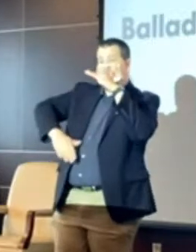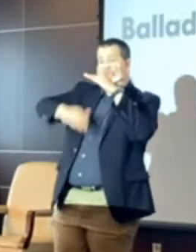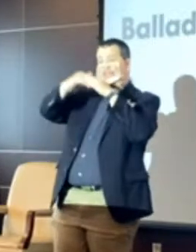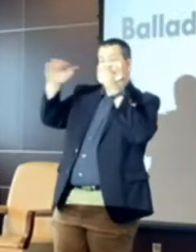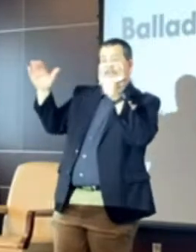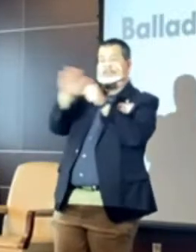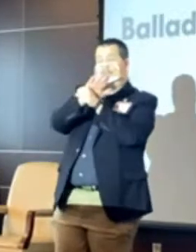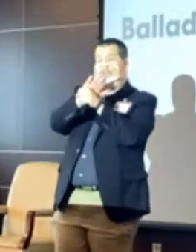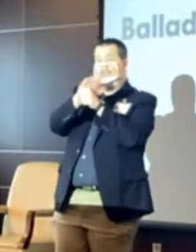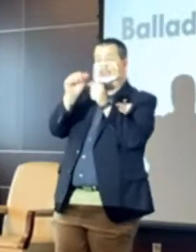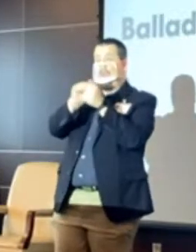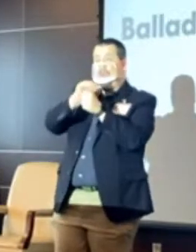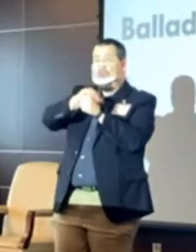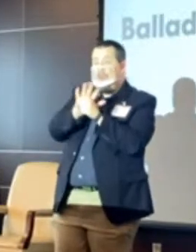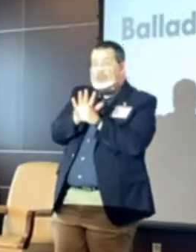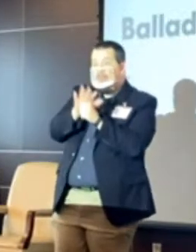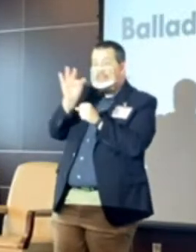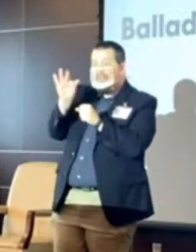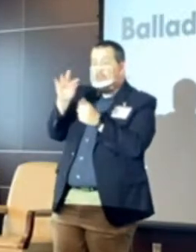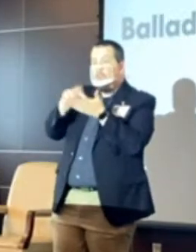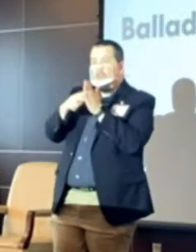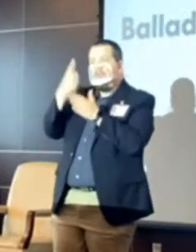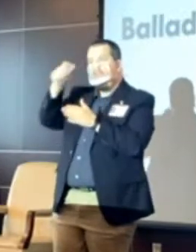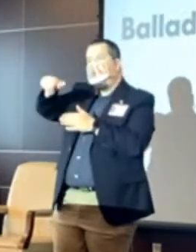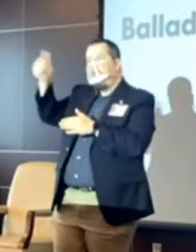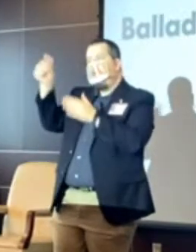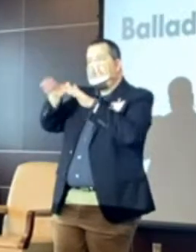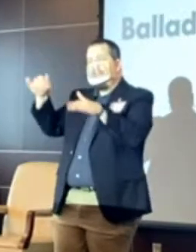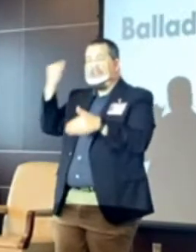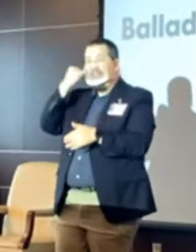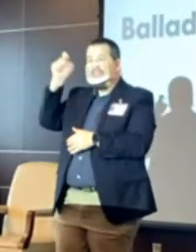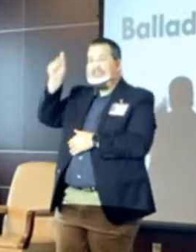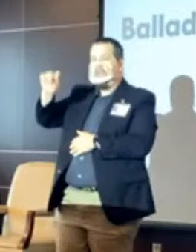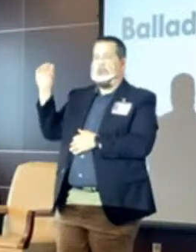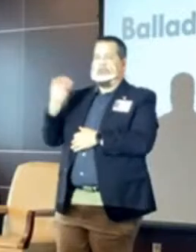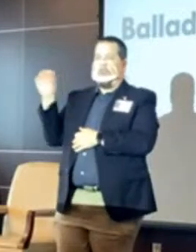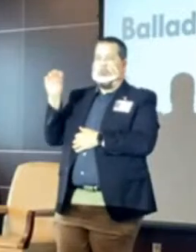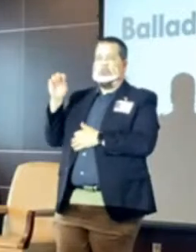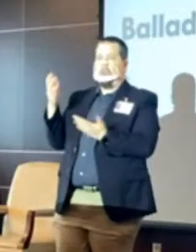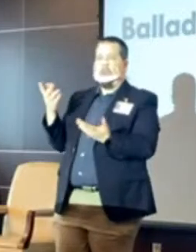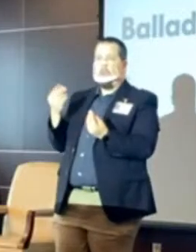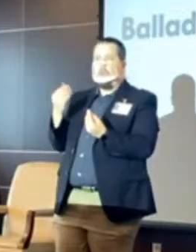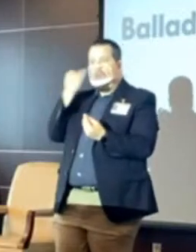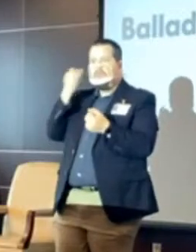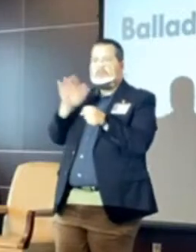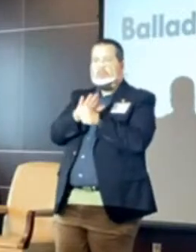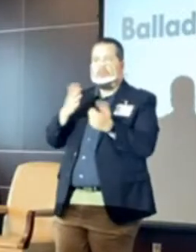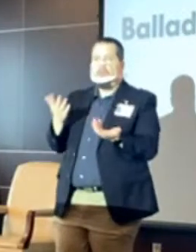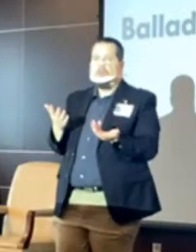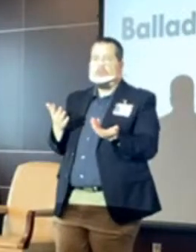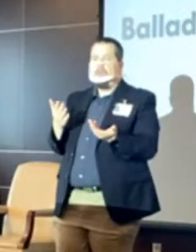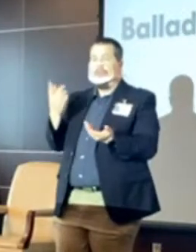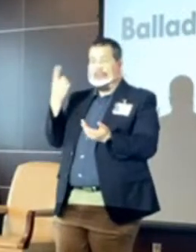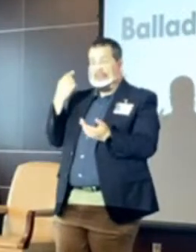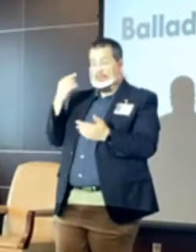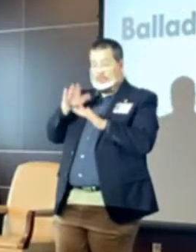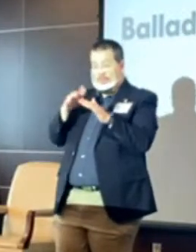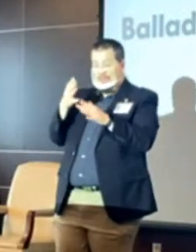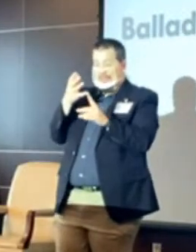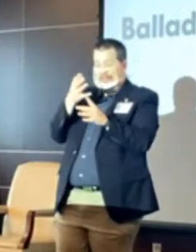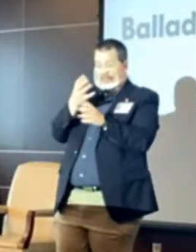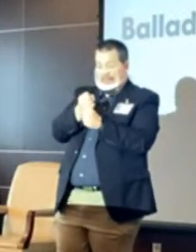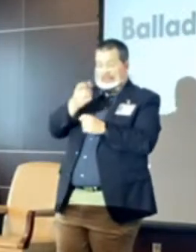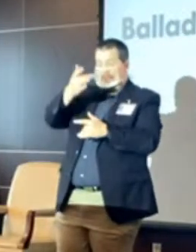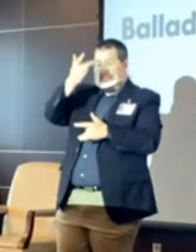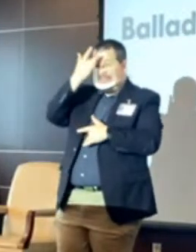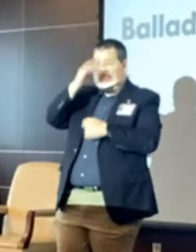COVID-19 patients, what does that mean for other children who need emergency care? Last year, kids who contracted